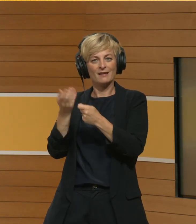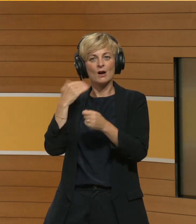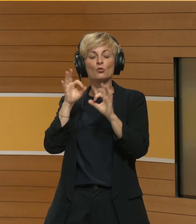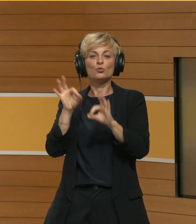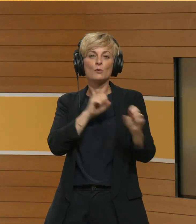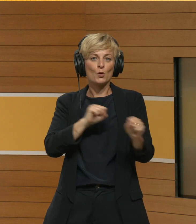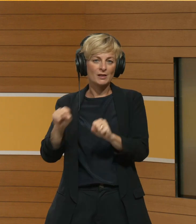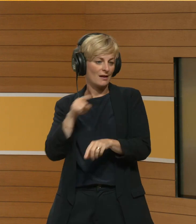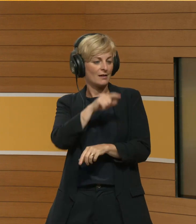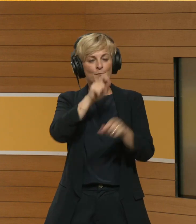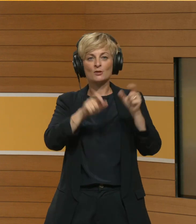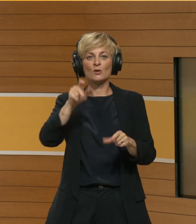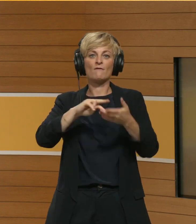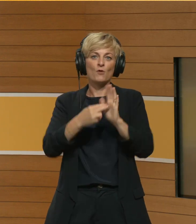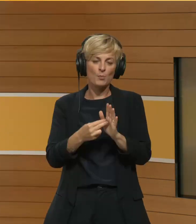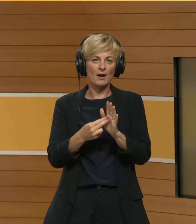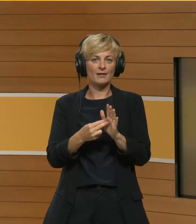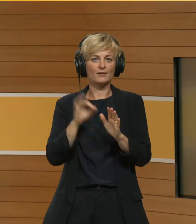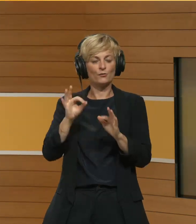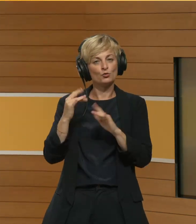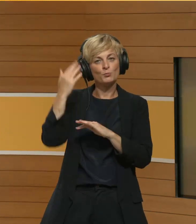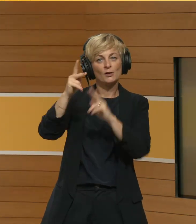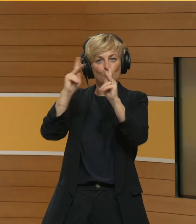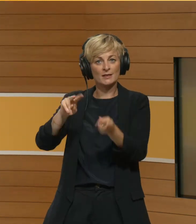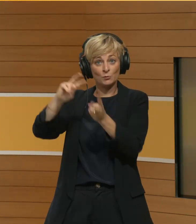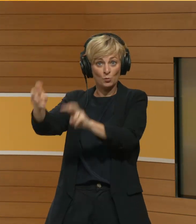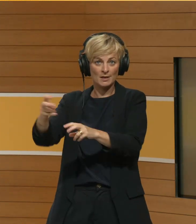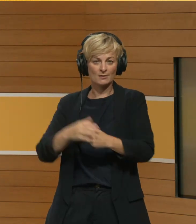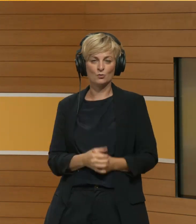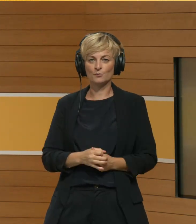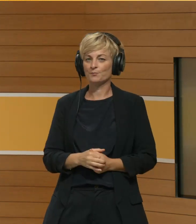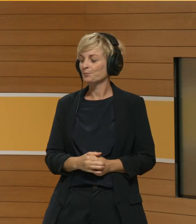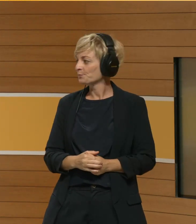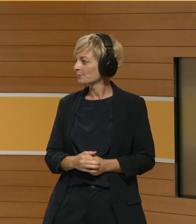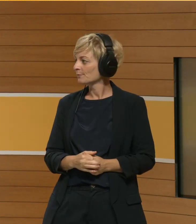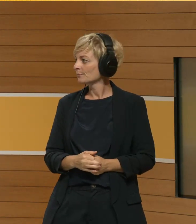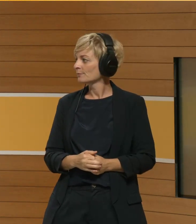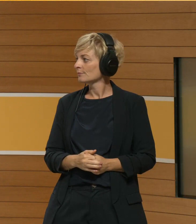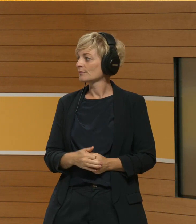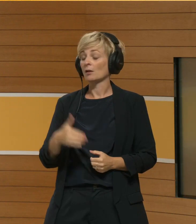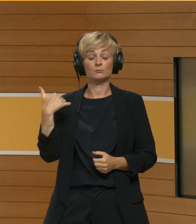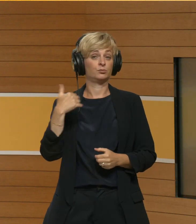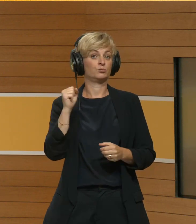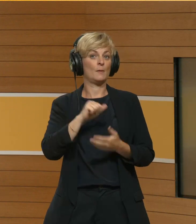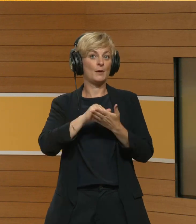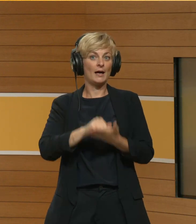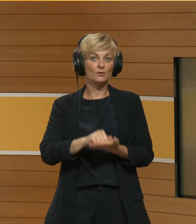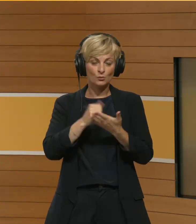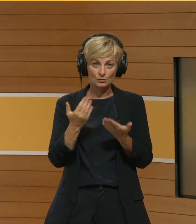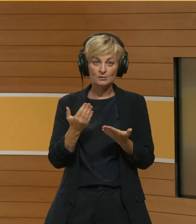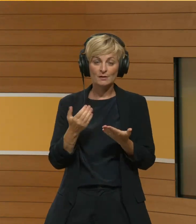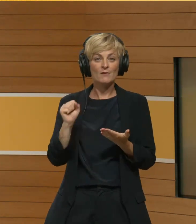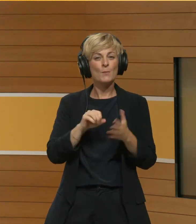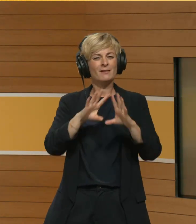Yeah. I think that's really impressive because overall what we could see is with a lot of engagement, a lot of interest